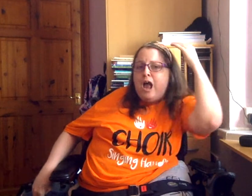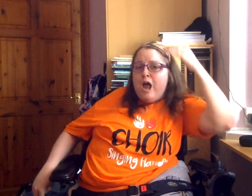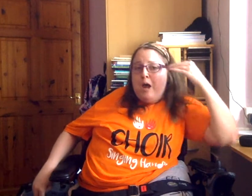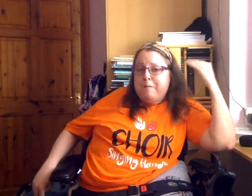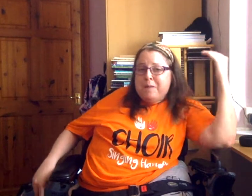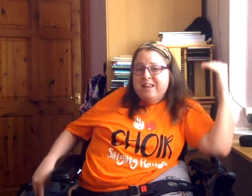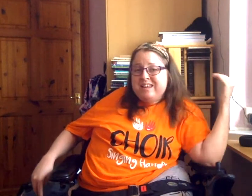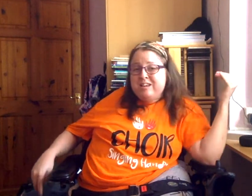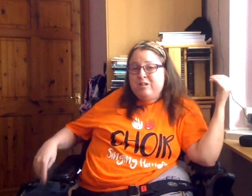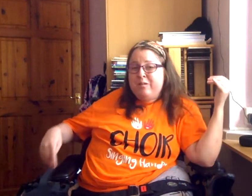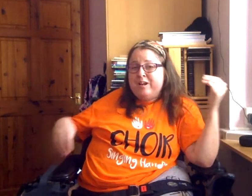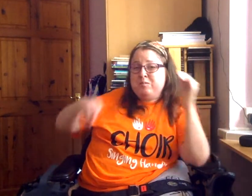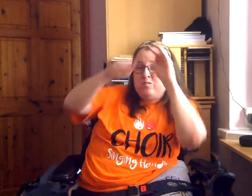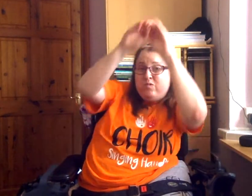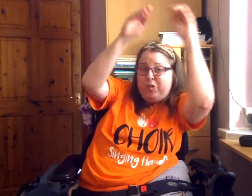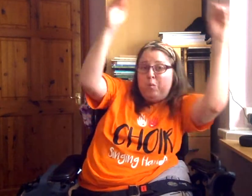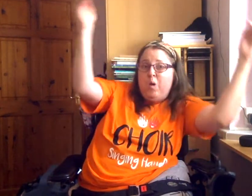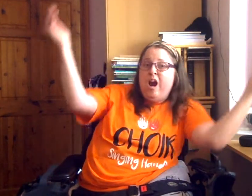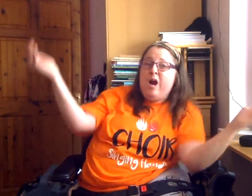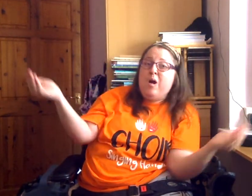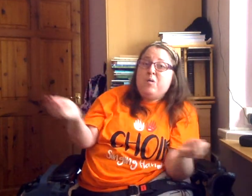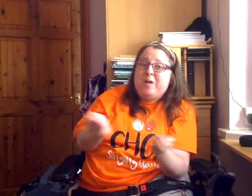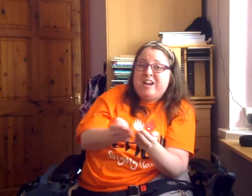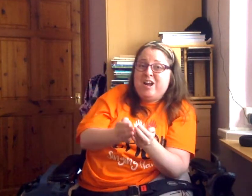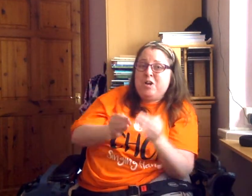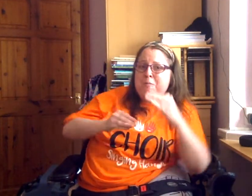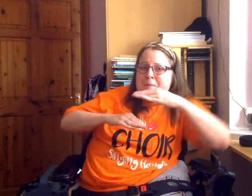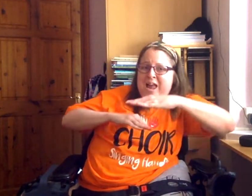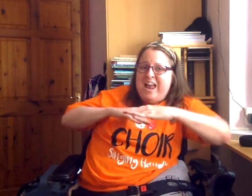take. A million dreams for the world we're gonna make.